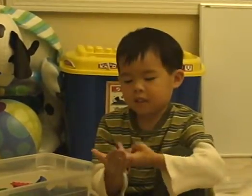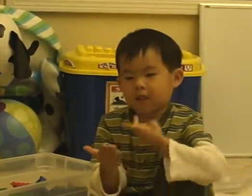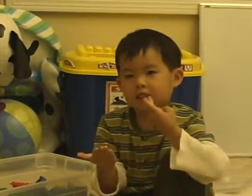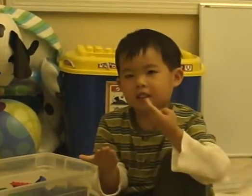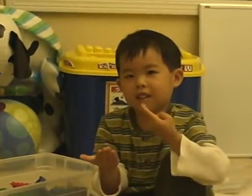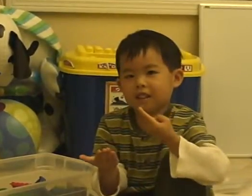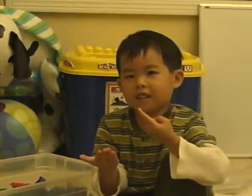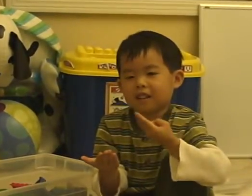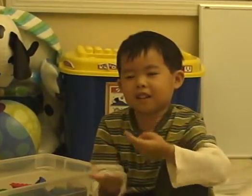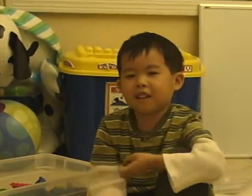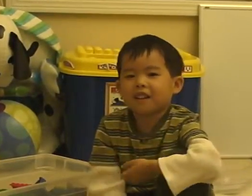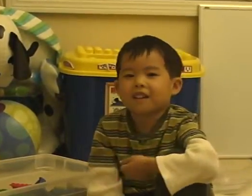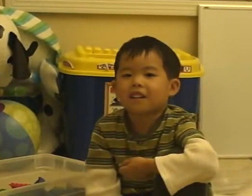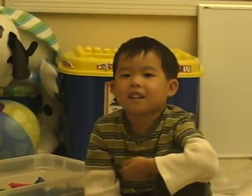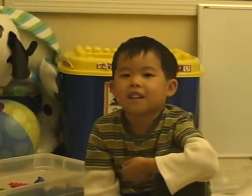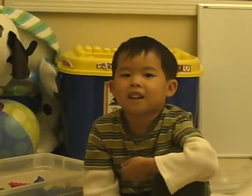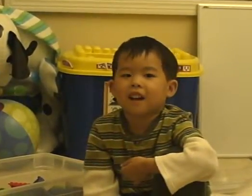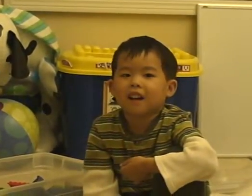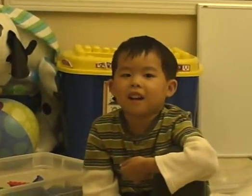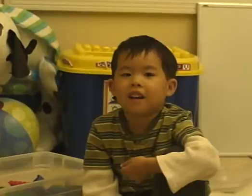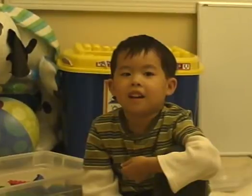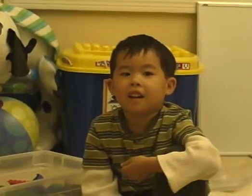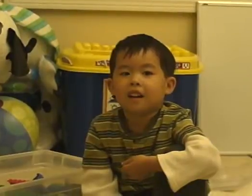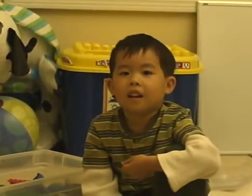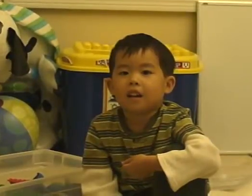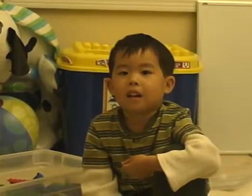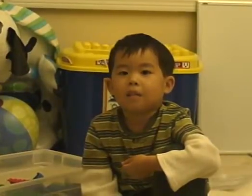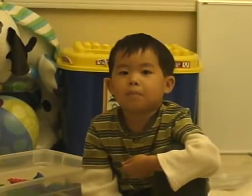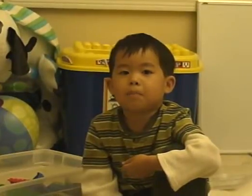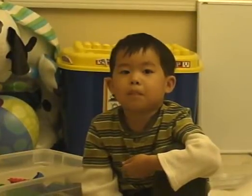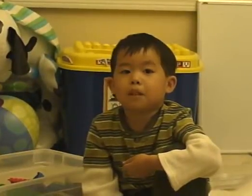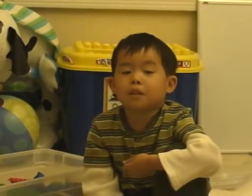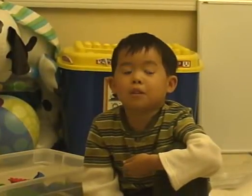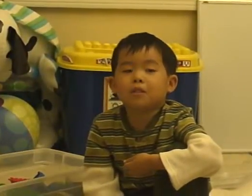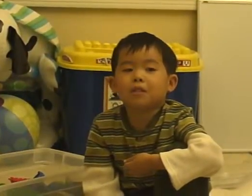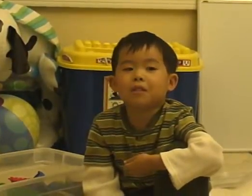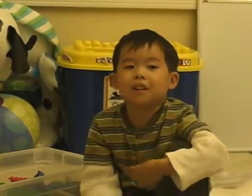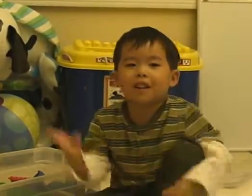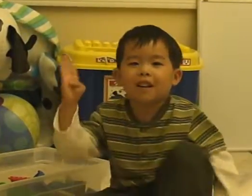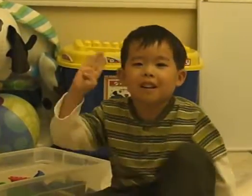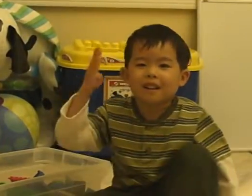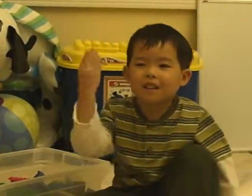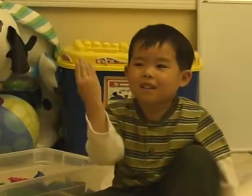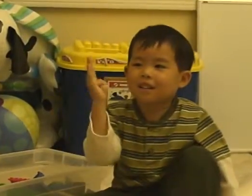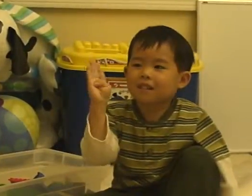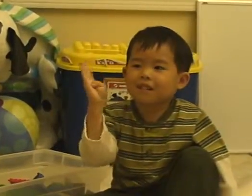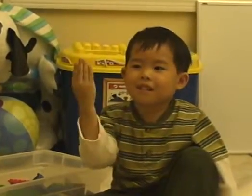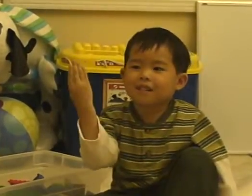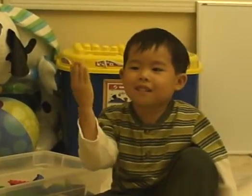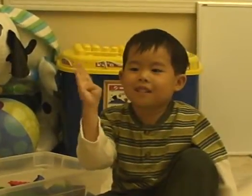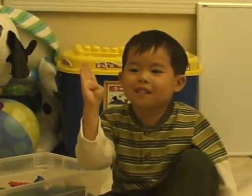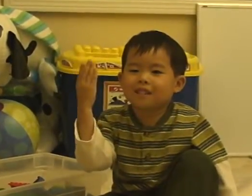What is brew? Blue. Blue. Green.